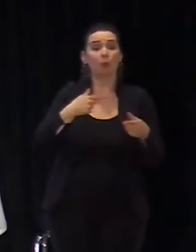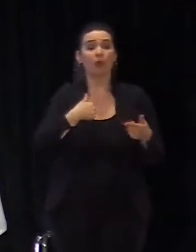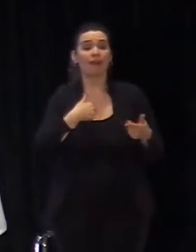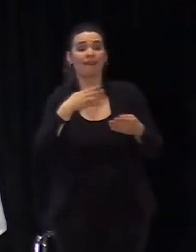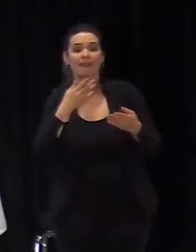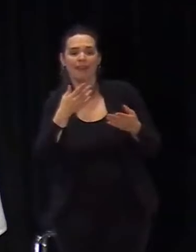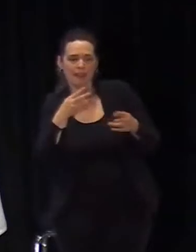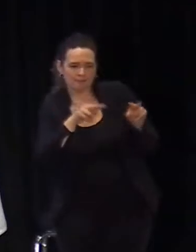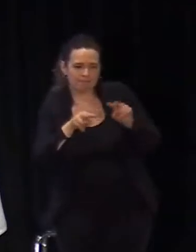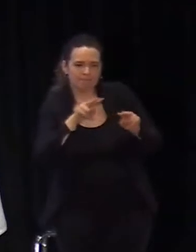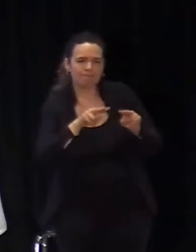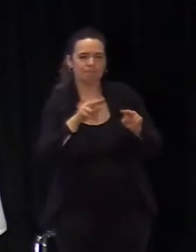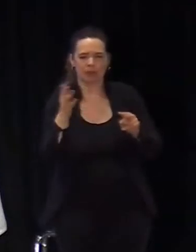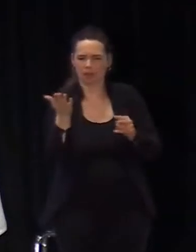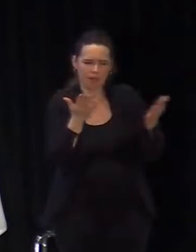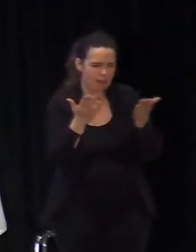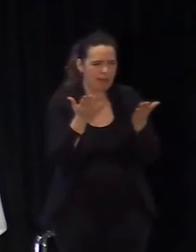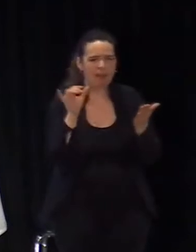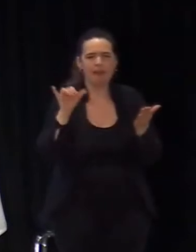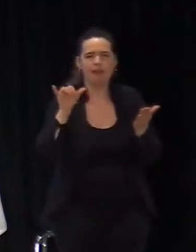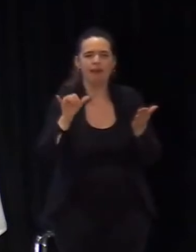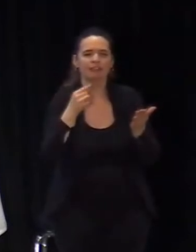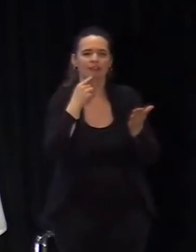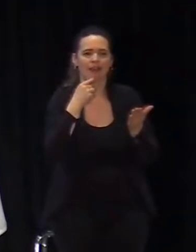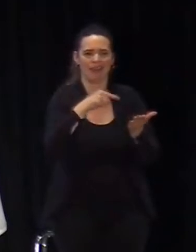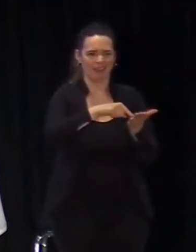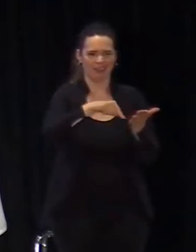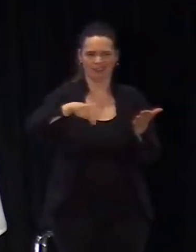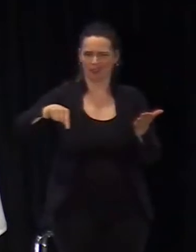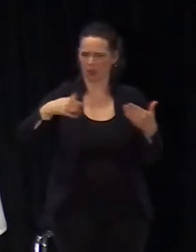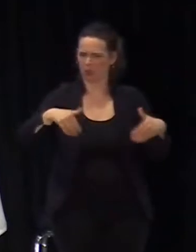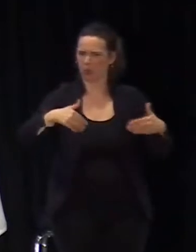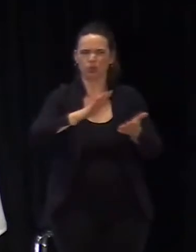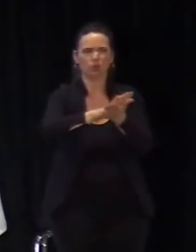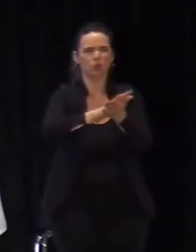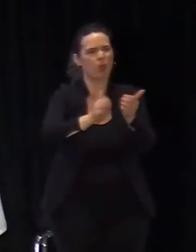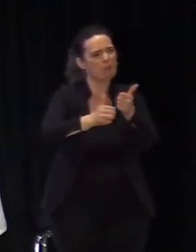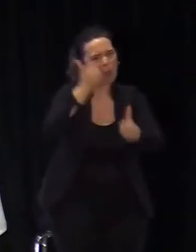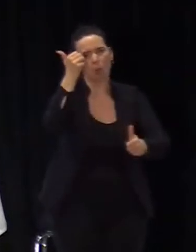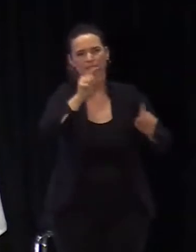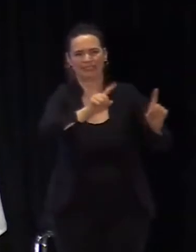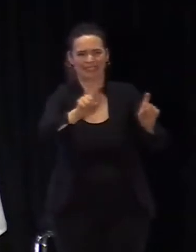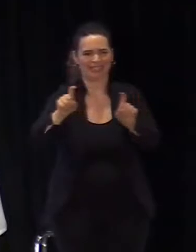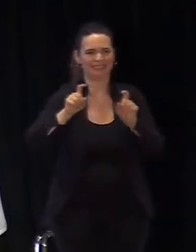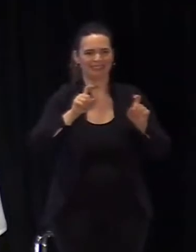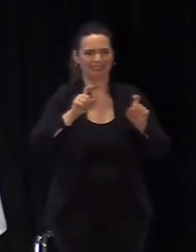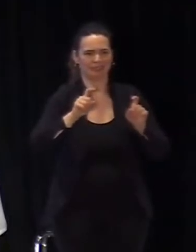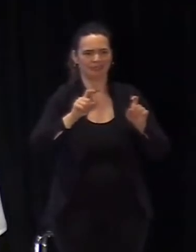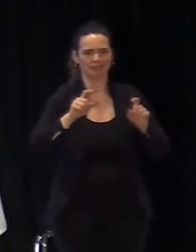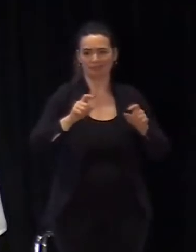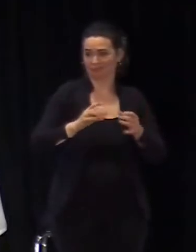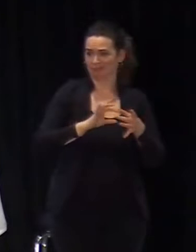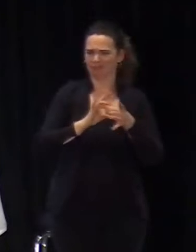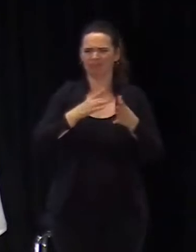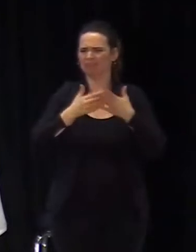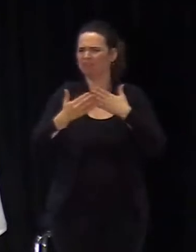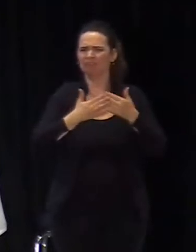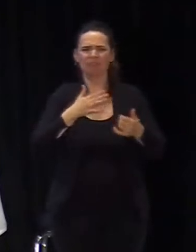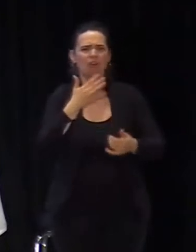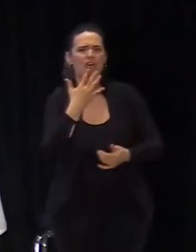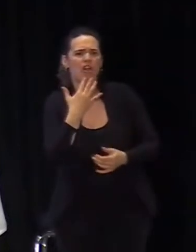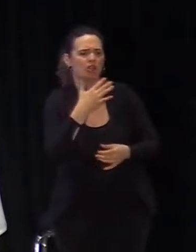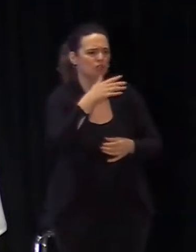testing. Out of that every day is schools that are being tested based off yellow or orange zone protocols. Even districts that weren't in